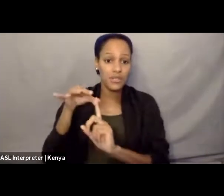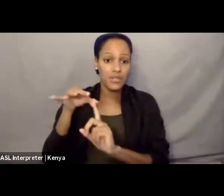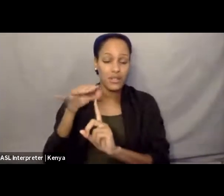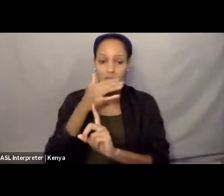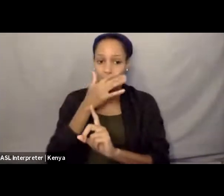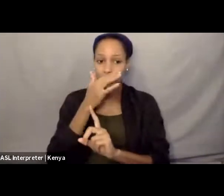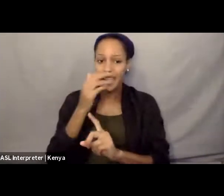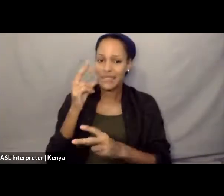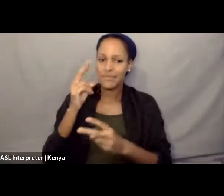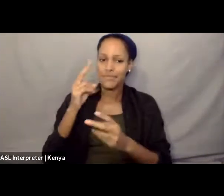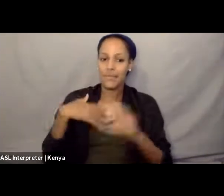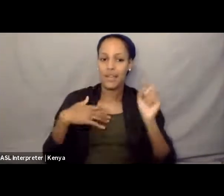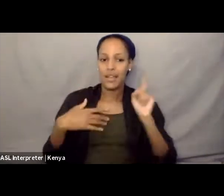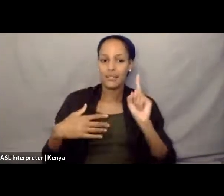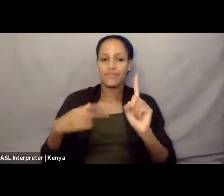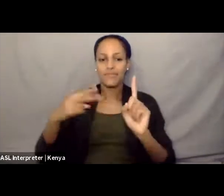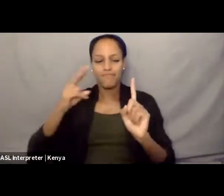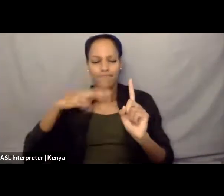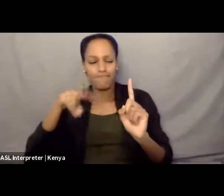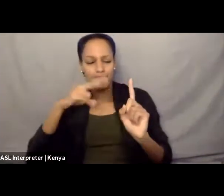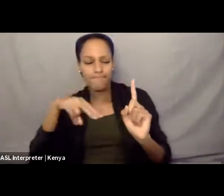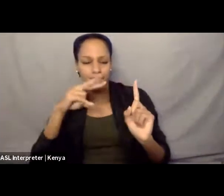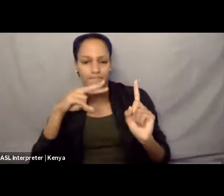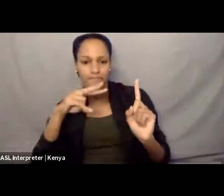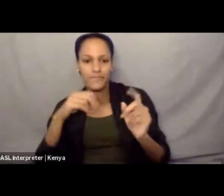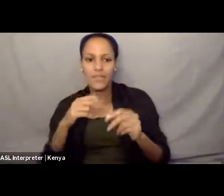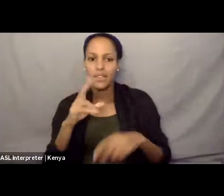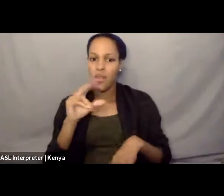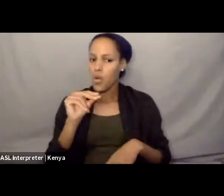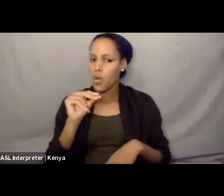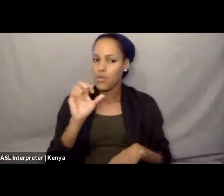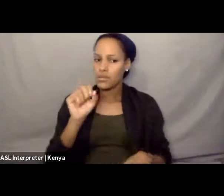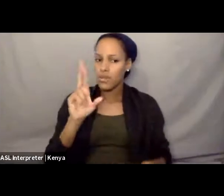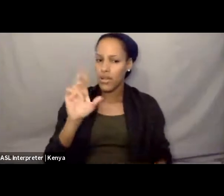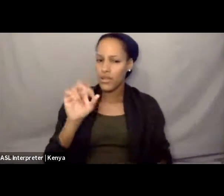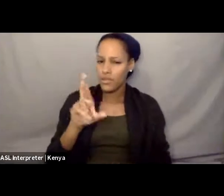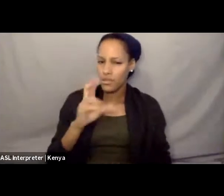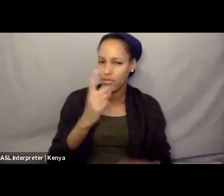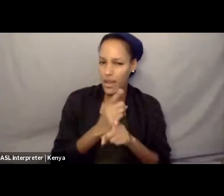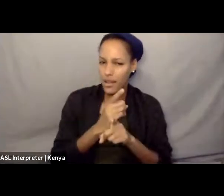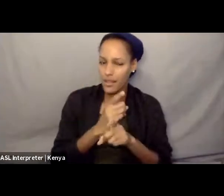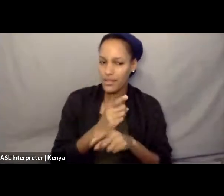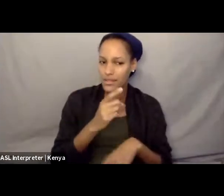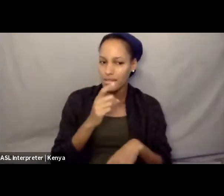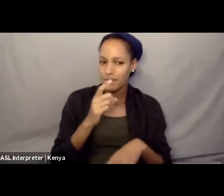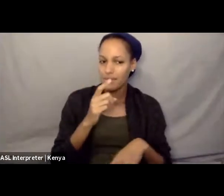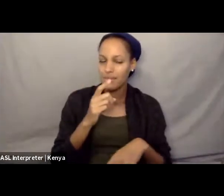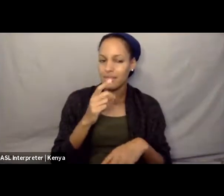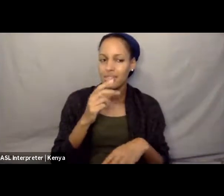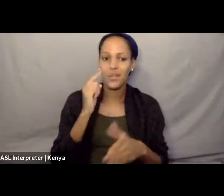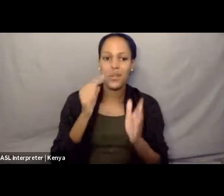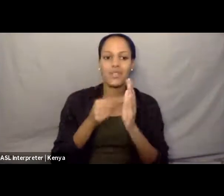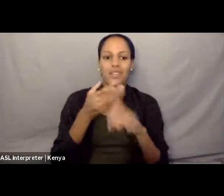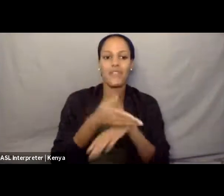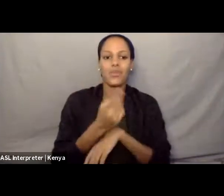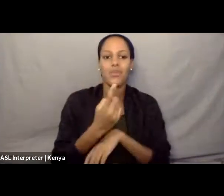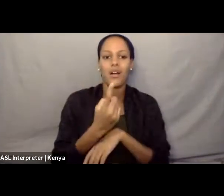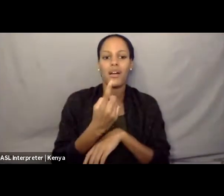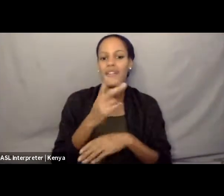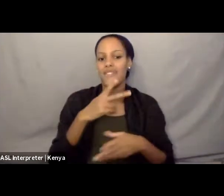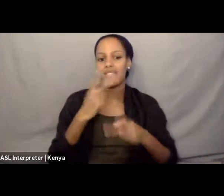studies my face as I indulge. No saucer, right? She observed after one visit. I love